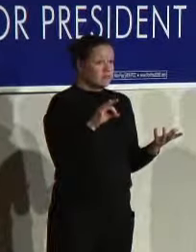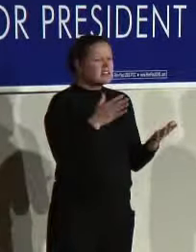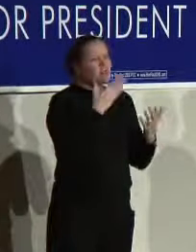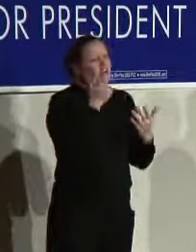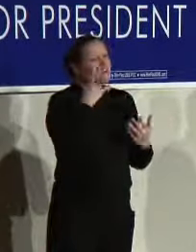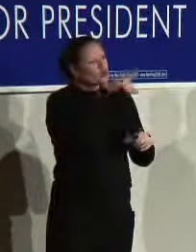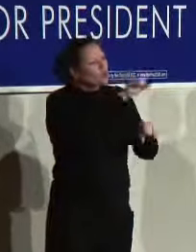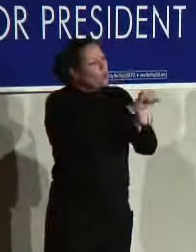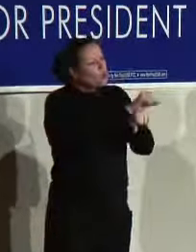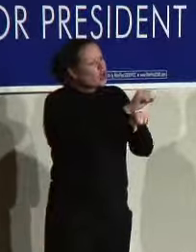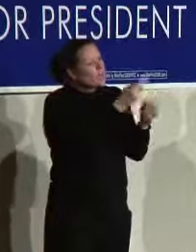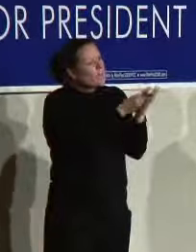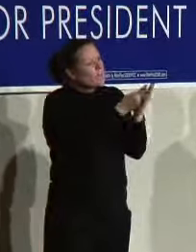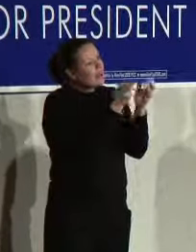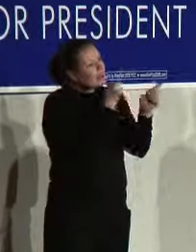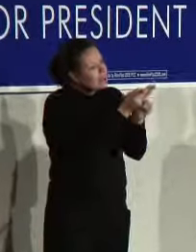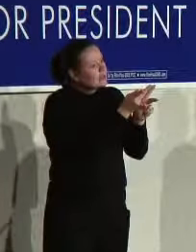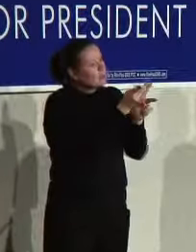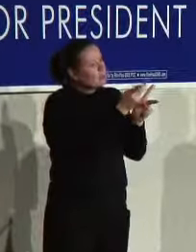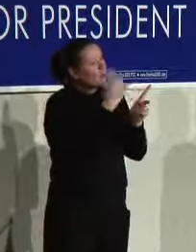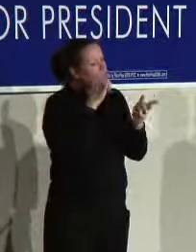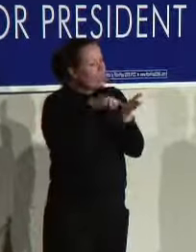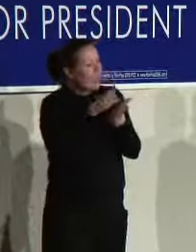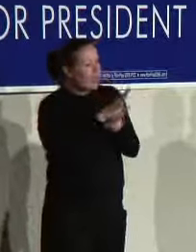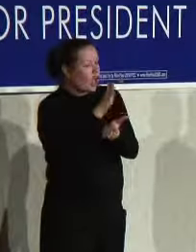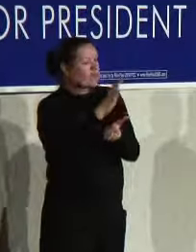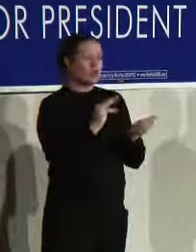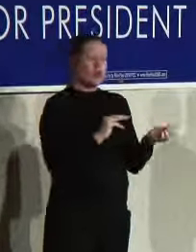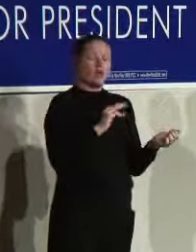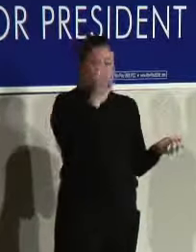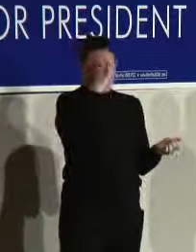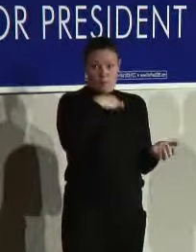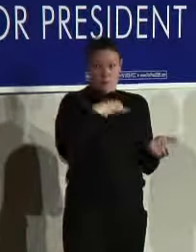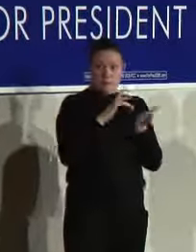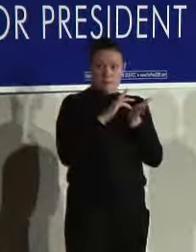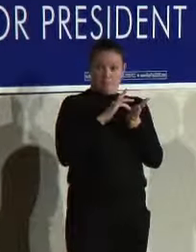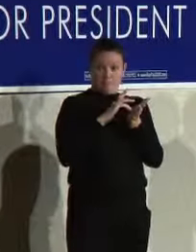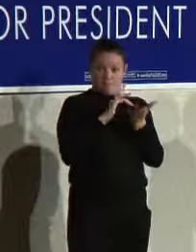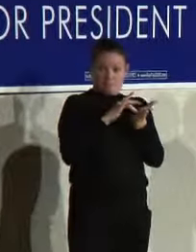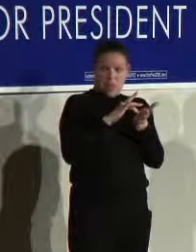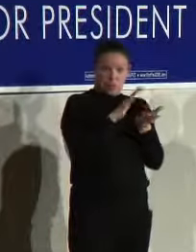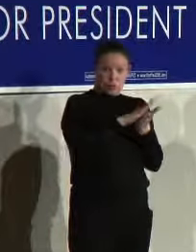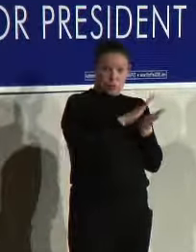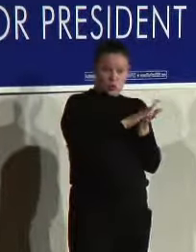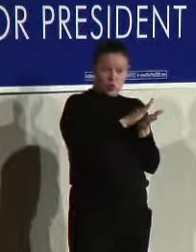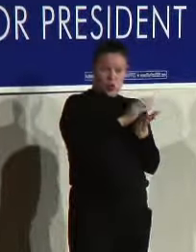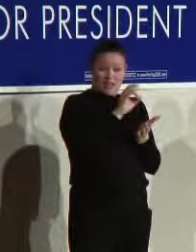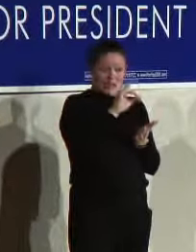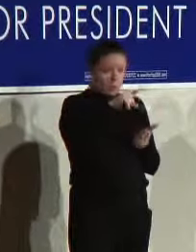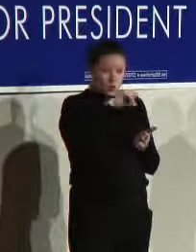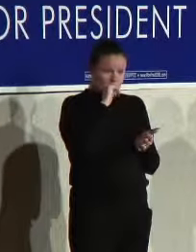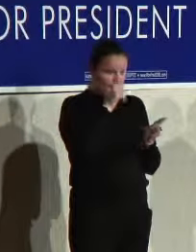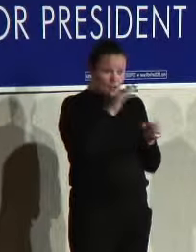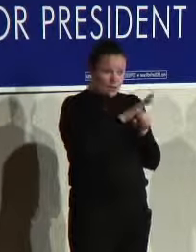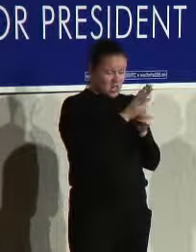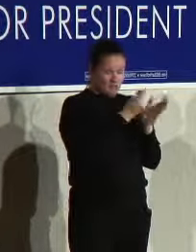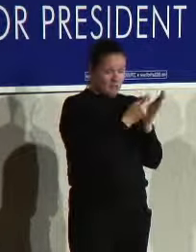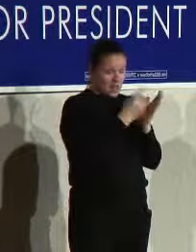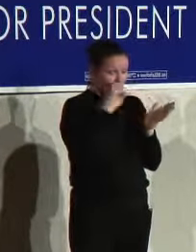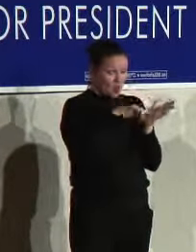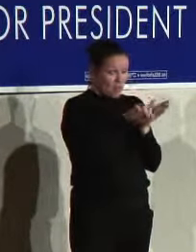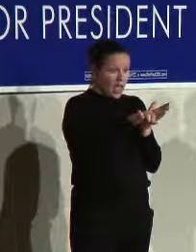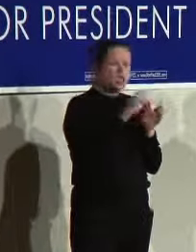In medical school, if you didn't have enough money, there was an endowment that you could borrow your money and pay 1%. And some